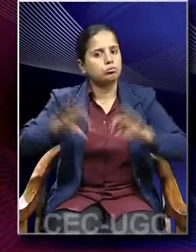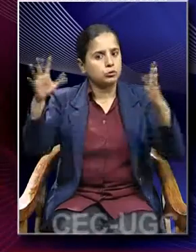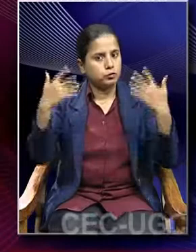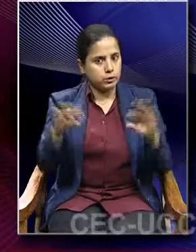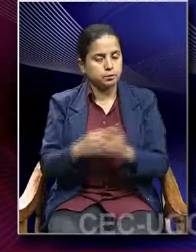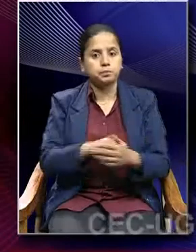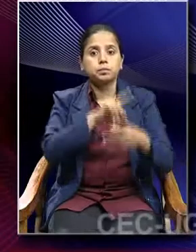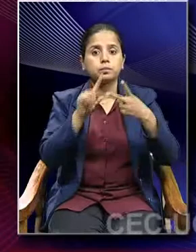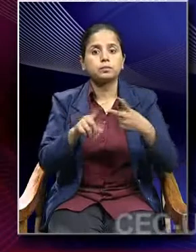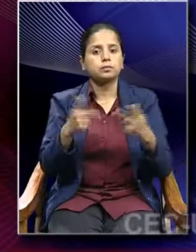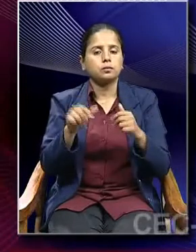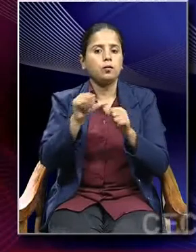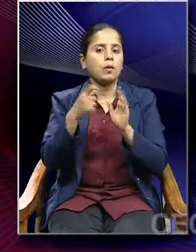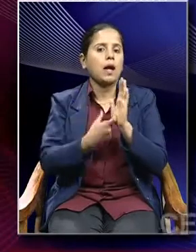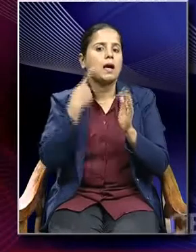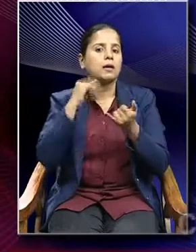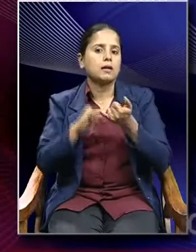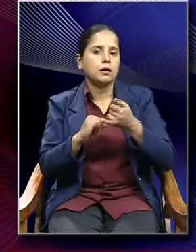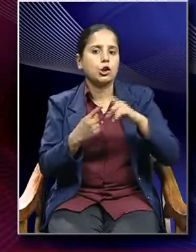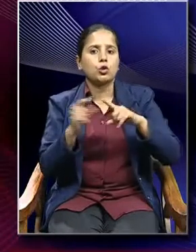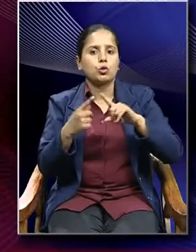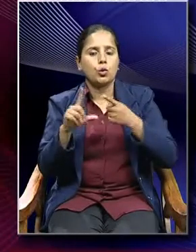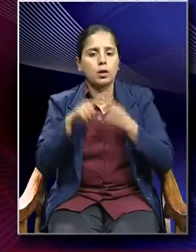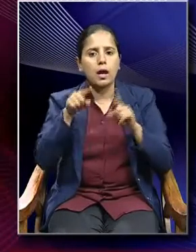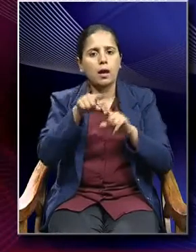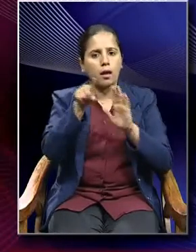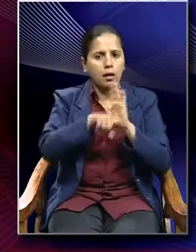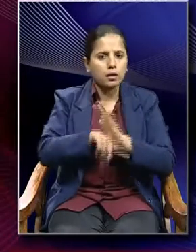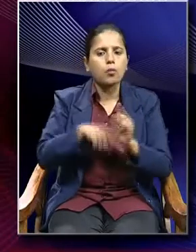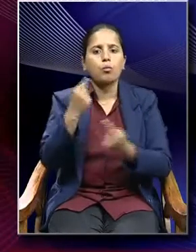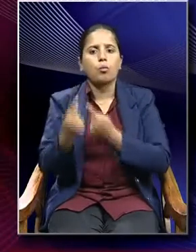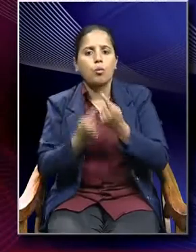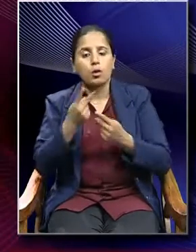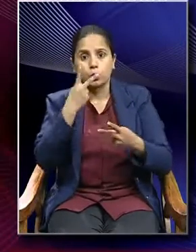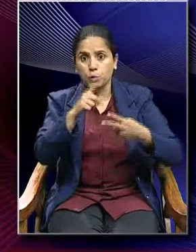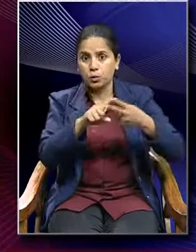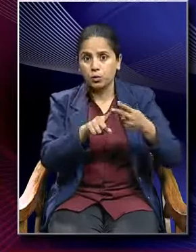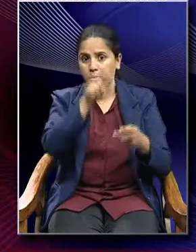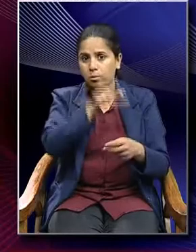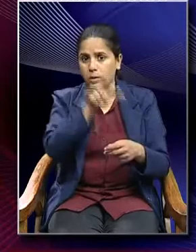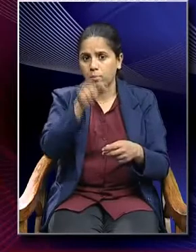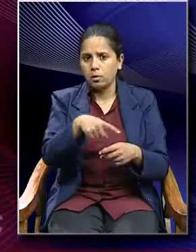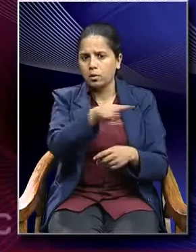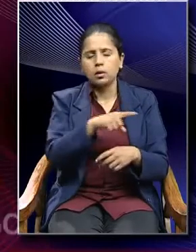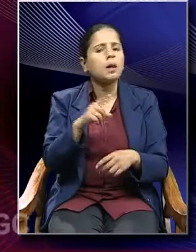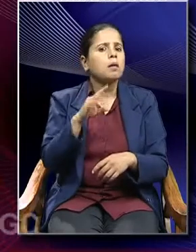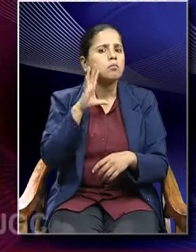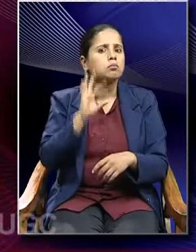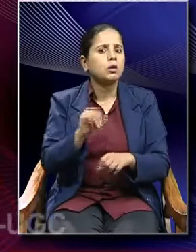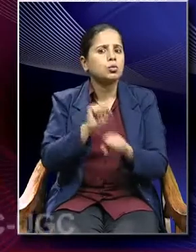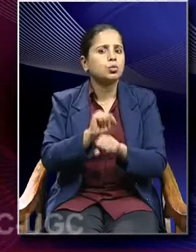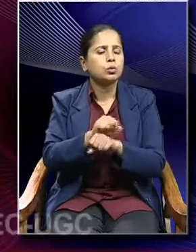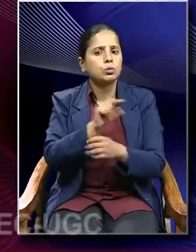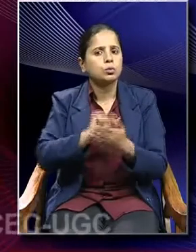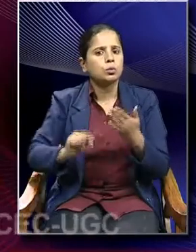work is Aristotle, Ethics and Politics. Now these two are very important work because they